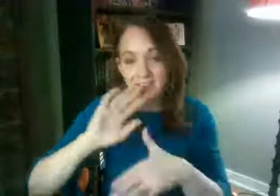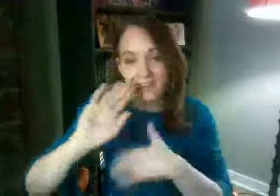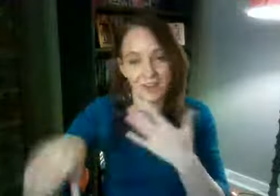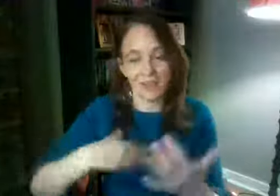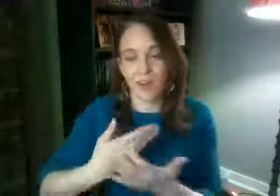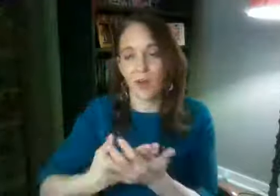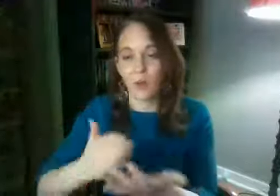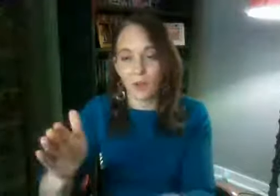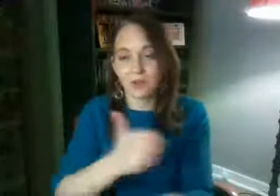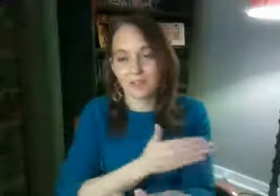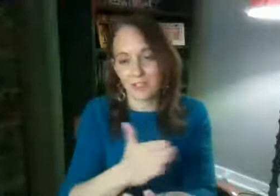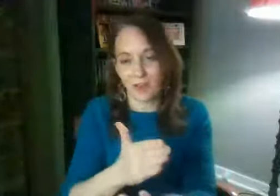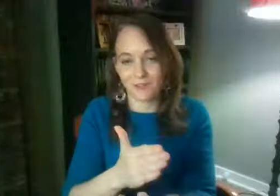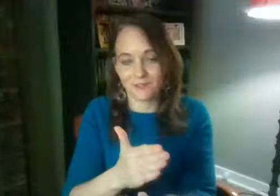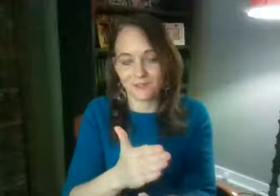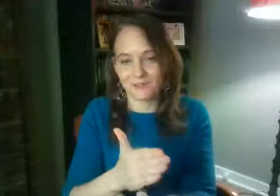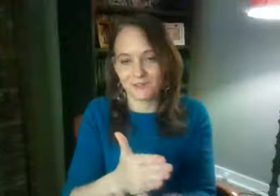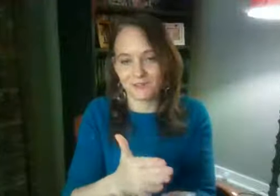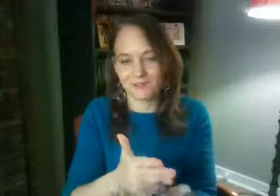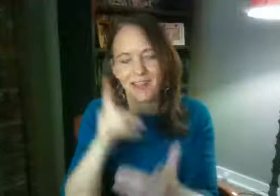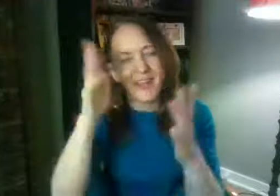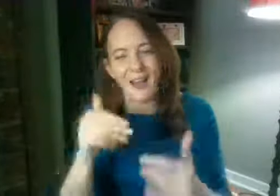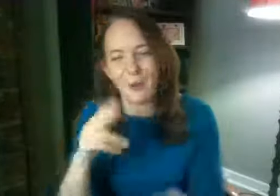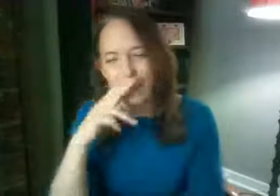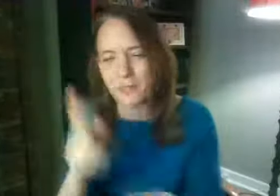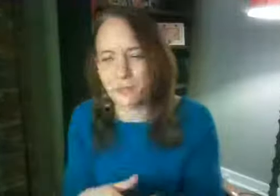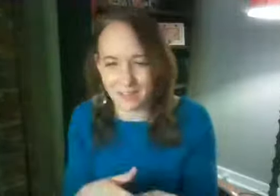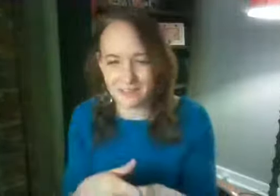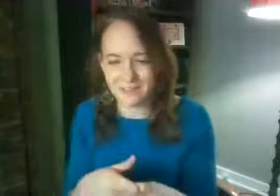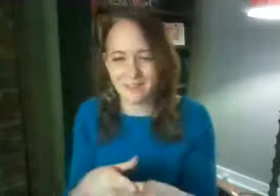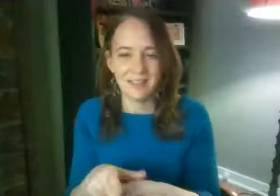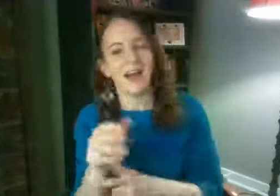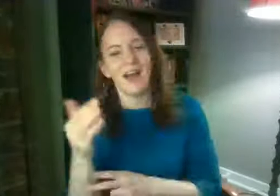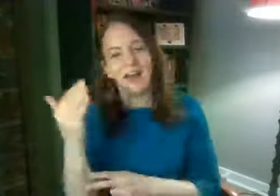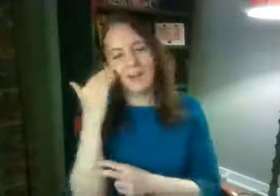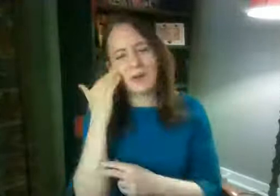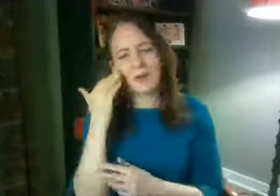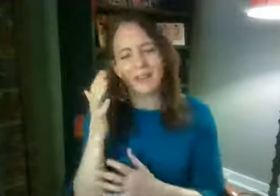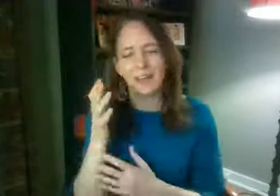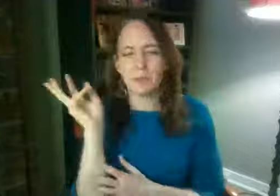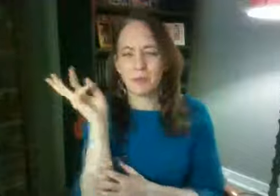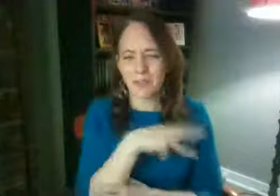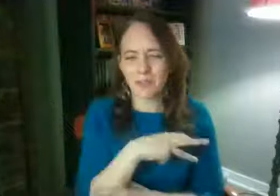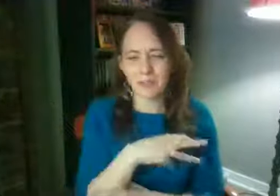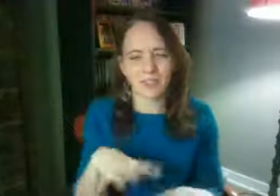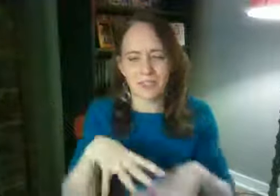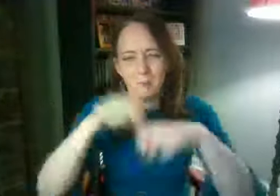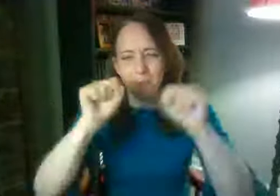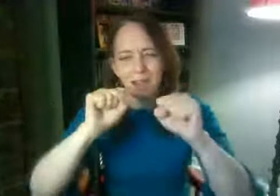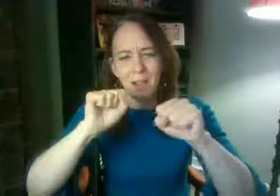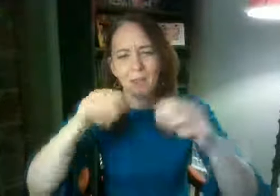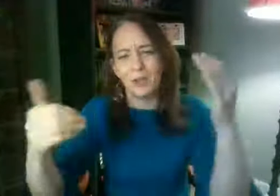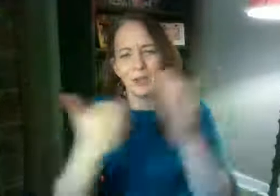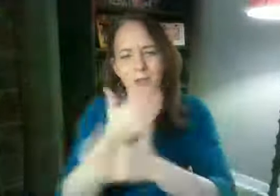meaning of that whole song. I hope that was fun. I know that it can be really weird to try and pick up a